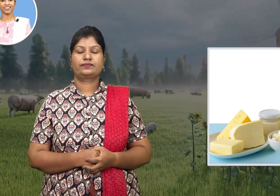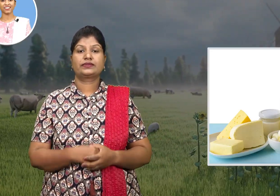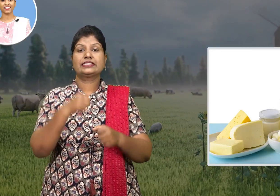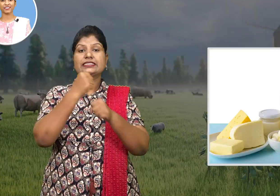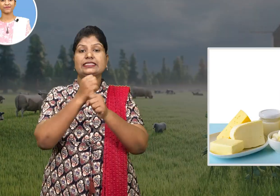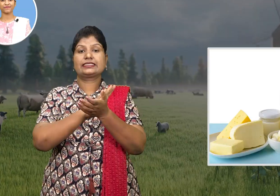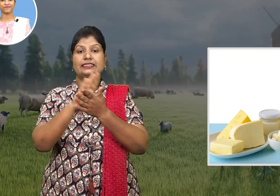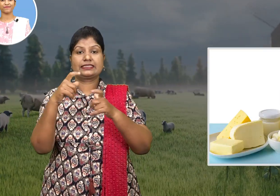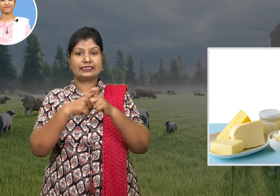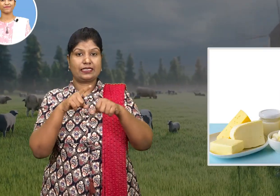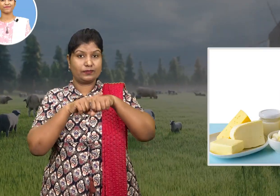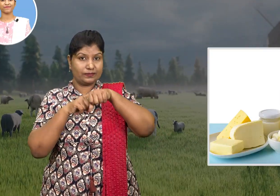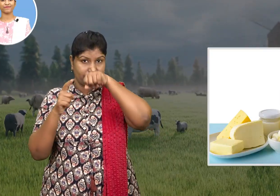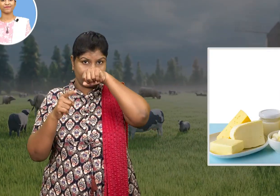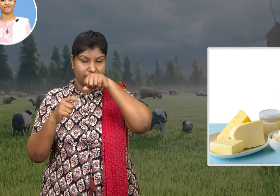ghee,